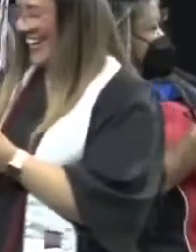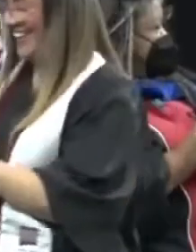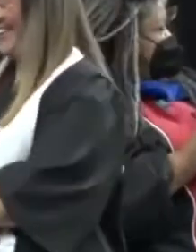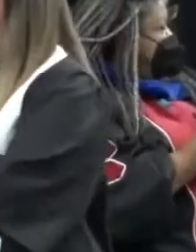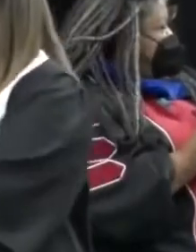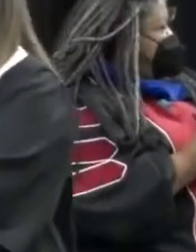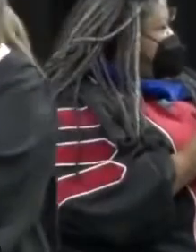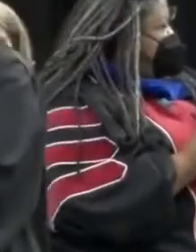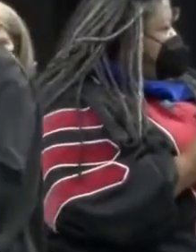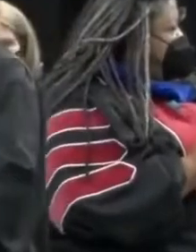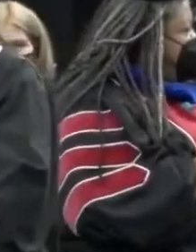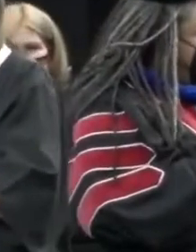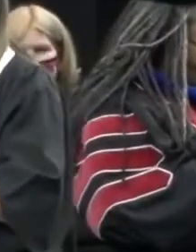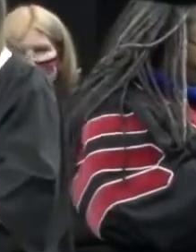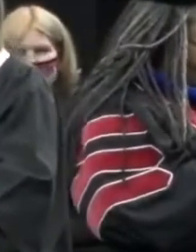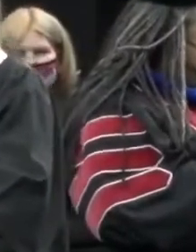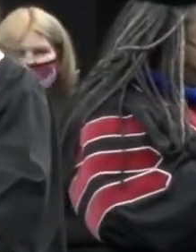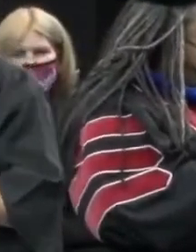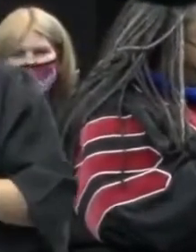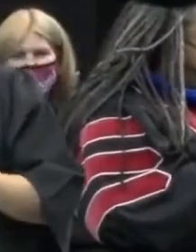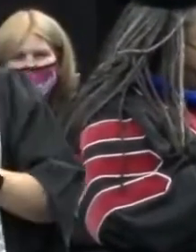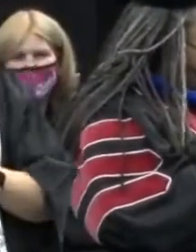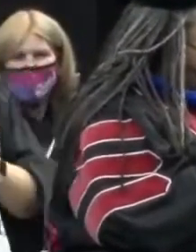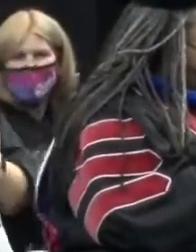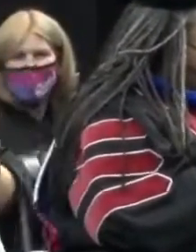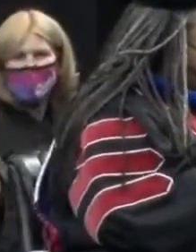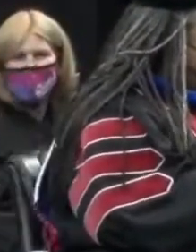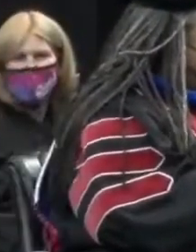Cristina or Christina?